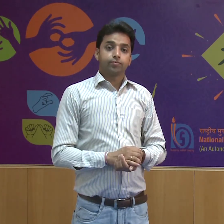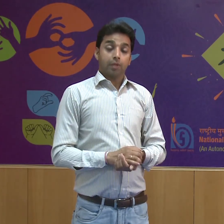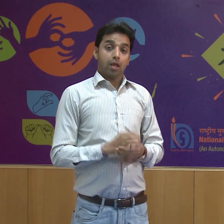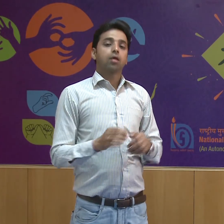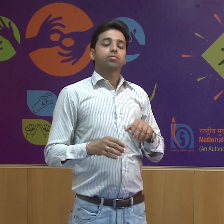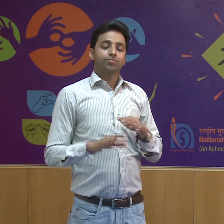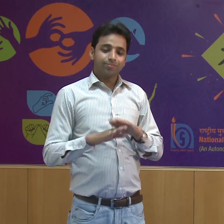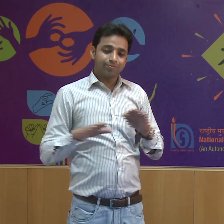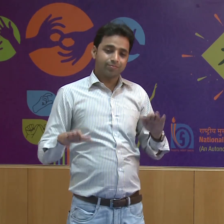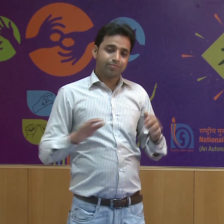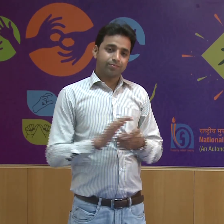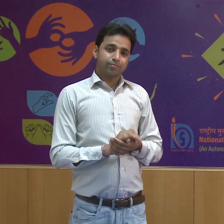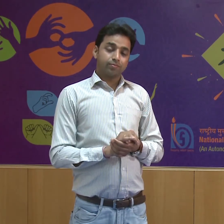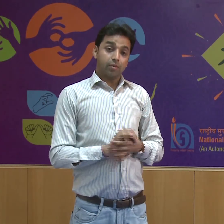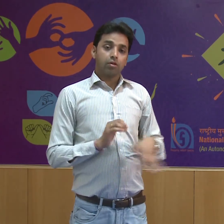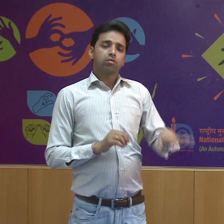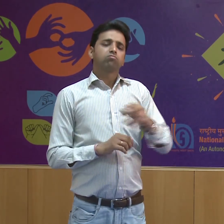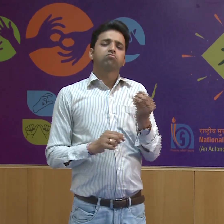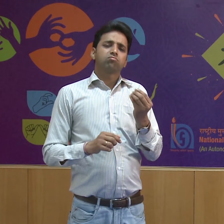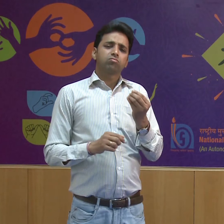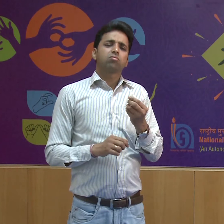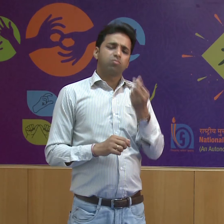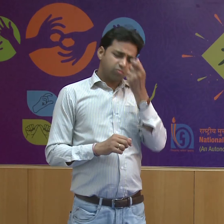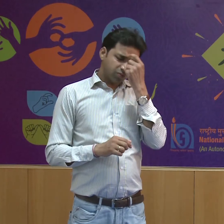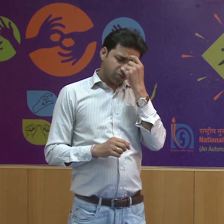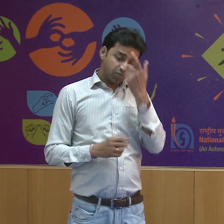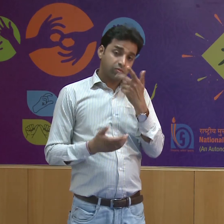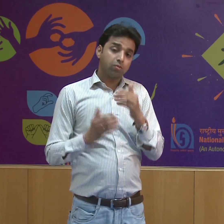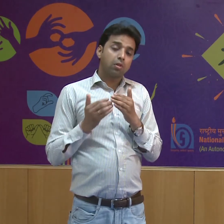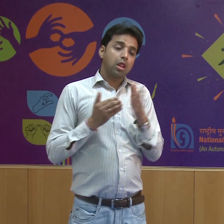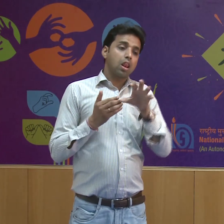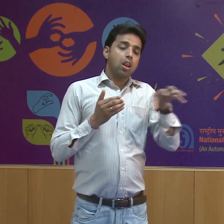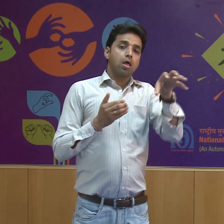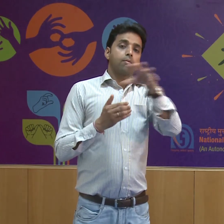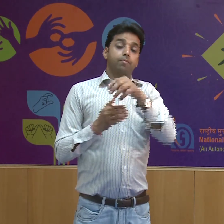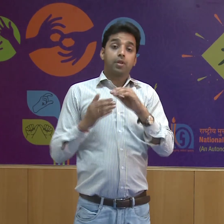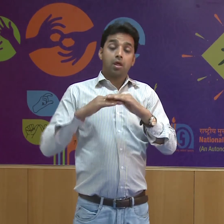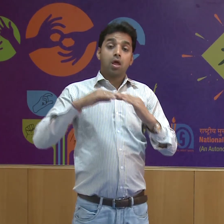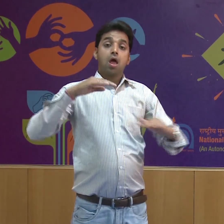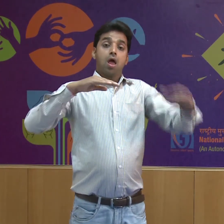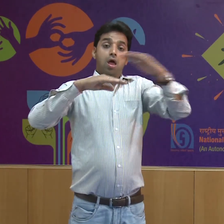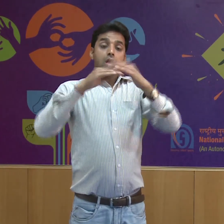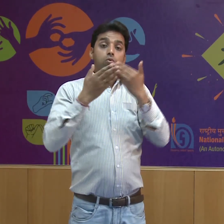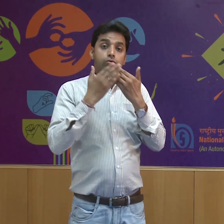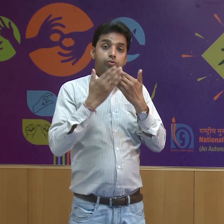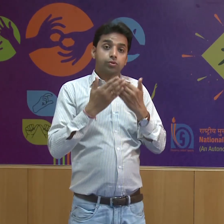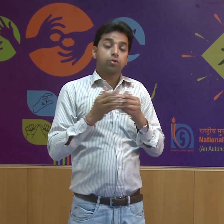Learners, there are some issues of corner in higher education. For example, low number